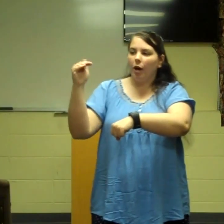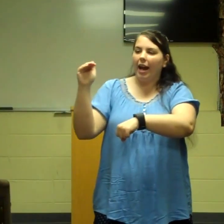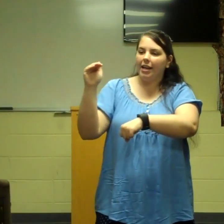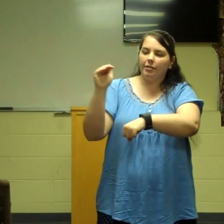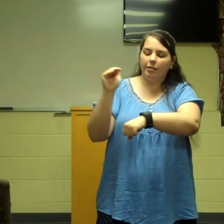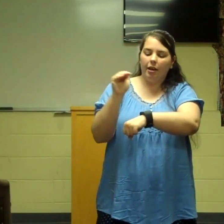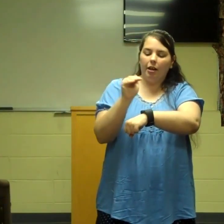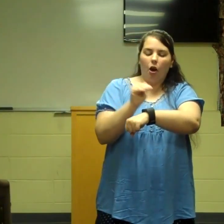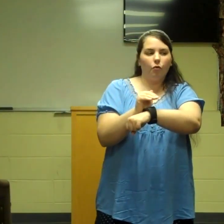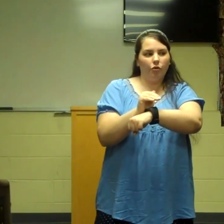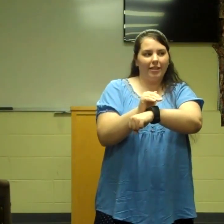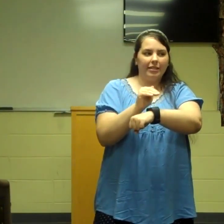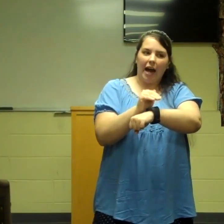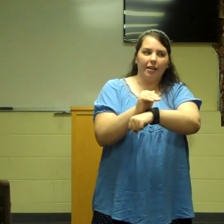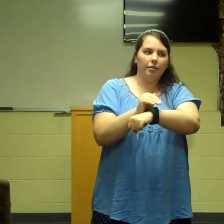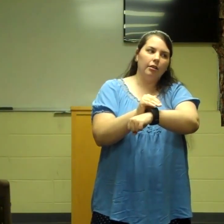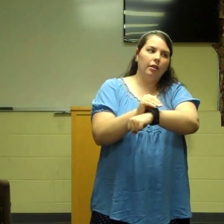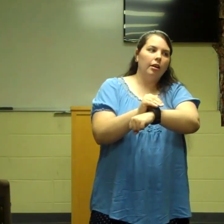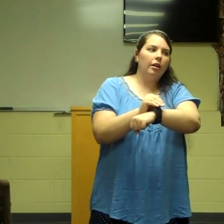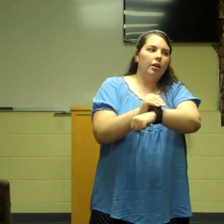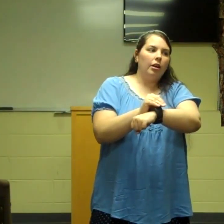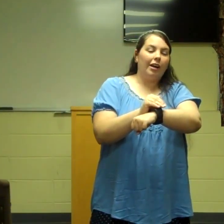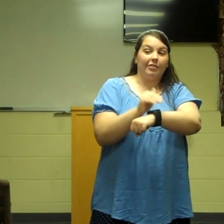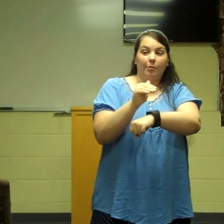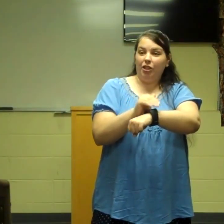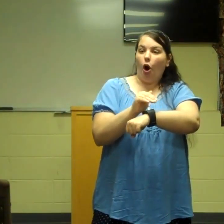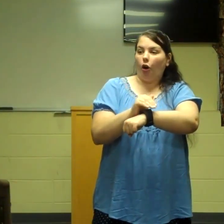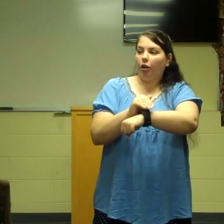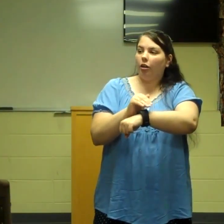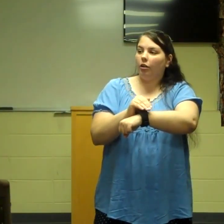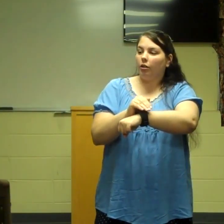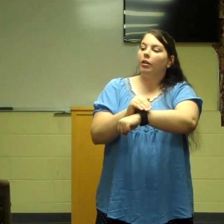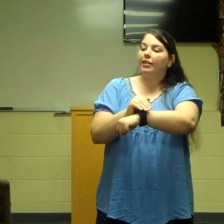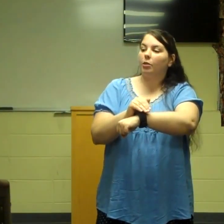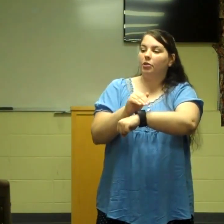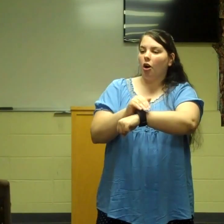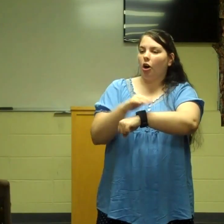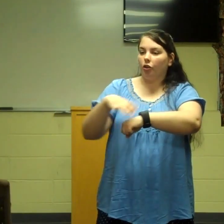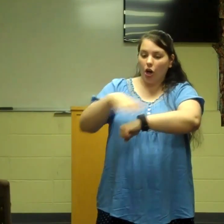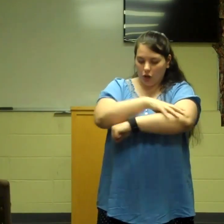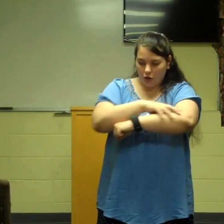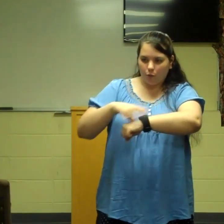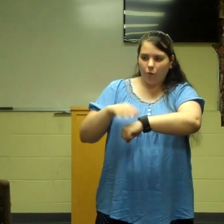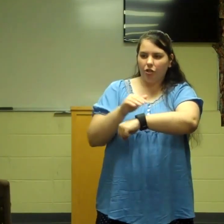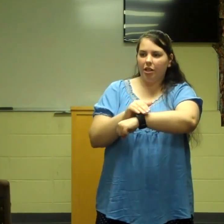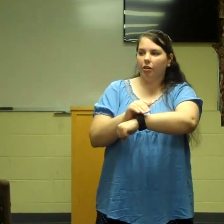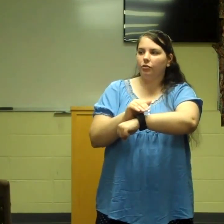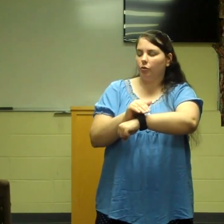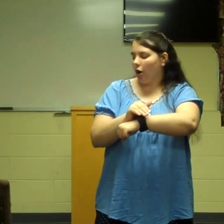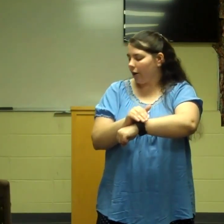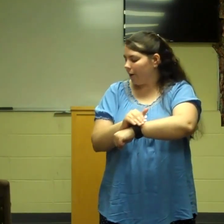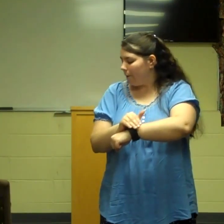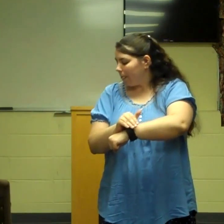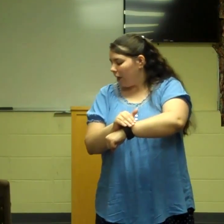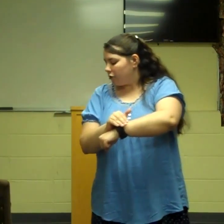right hand over, that's night. Because it's going to be dark. It's going to be dark on Earth, which is here, so dark. So